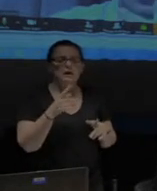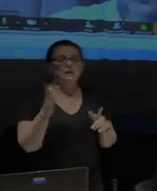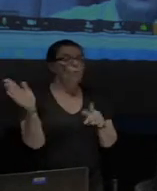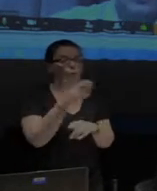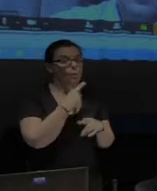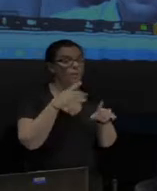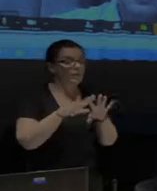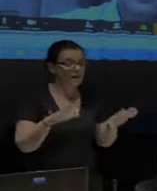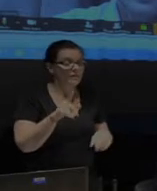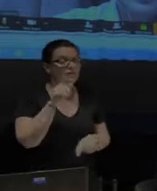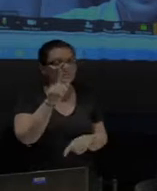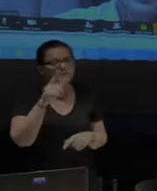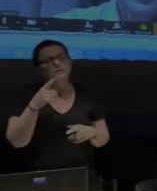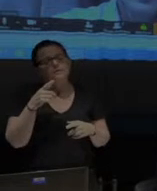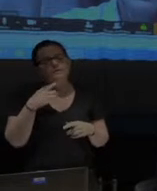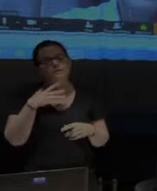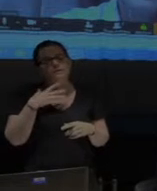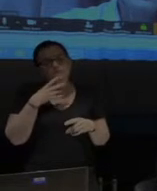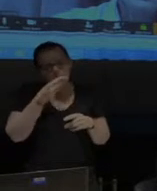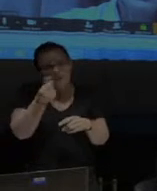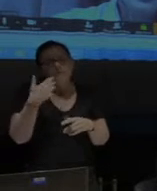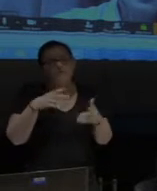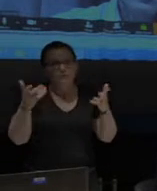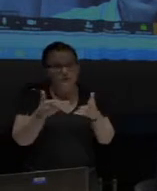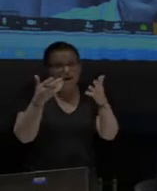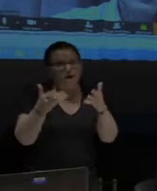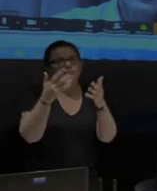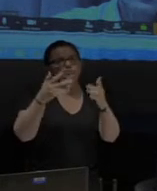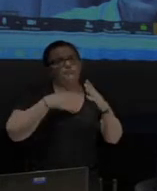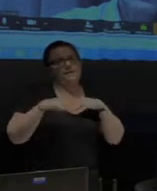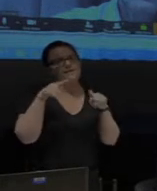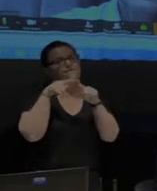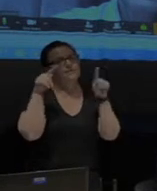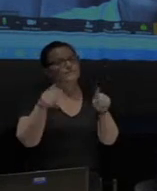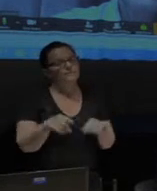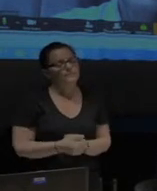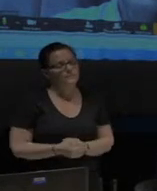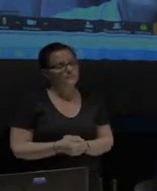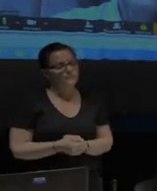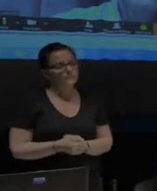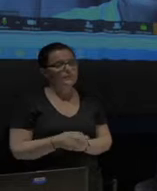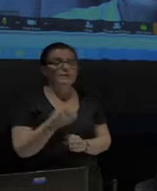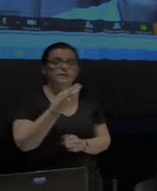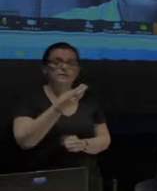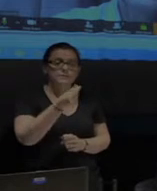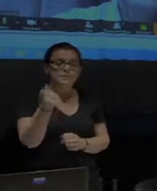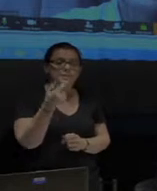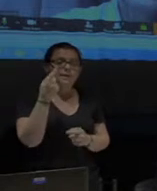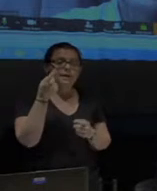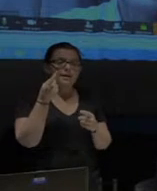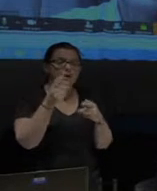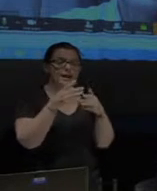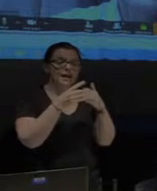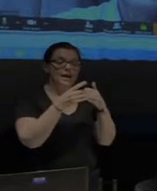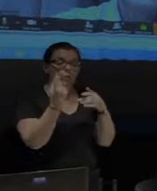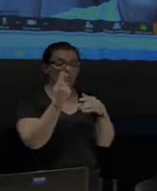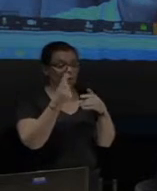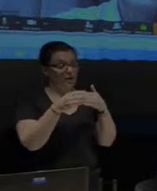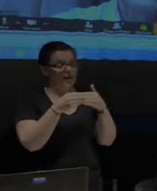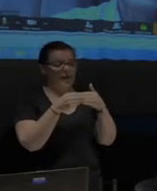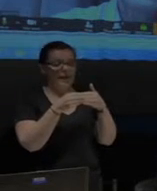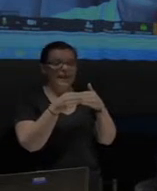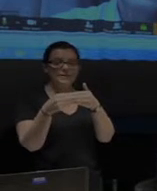way, but some people need to be encouraged to behave in that way. So I also don't mind if someone on that team is a leader of their own local community, whether that's